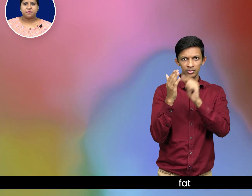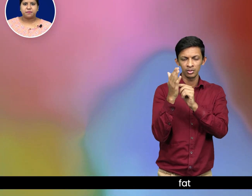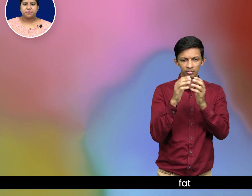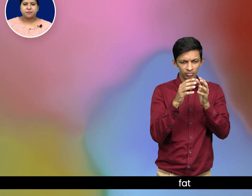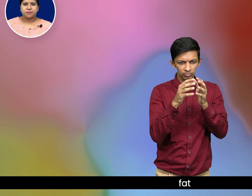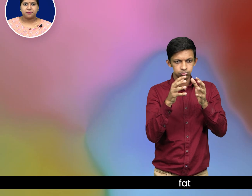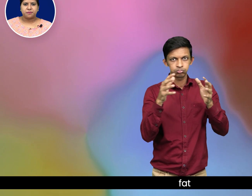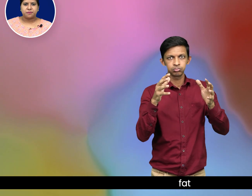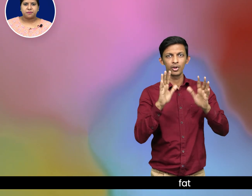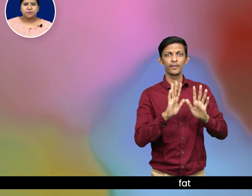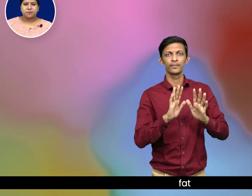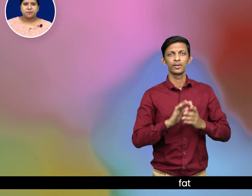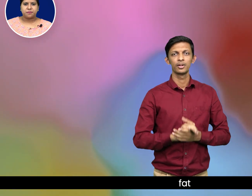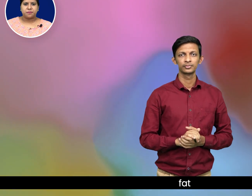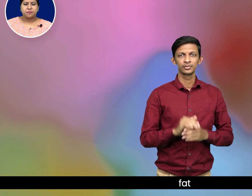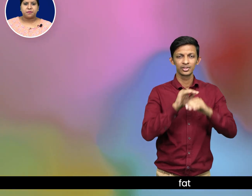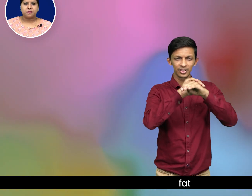fat,